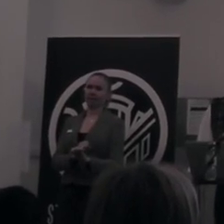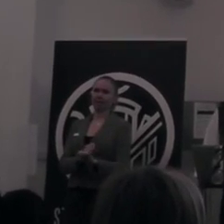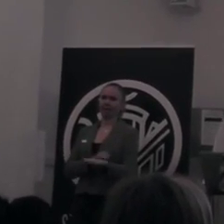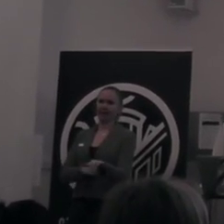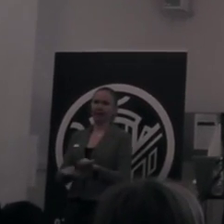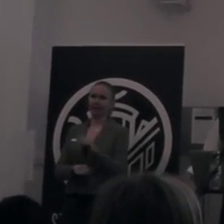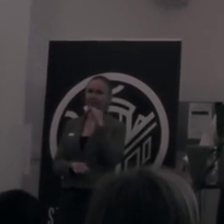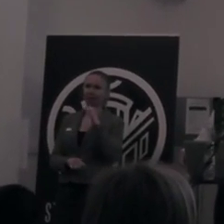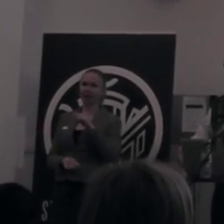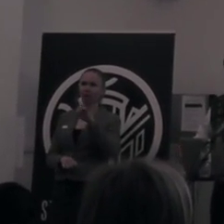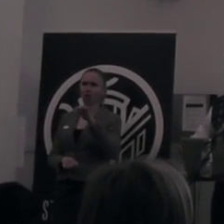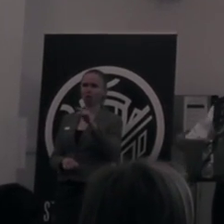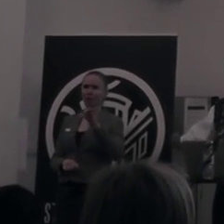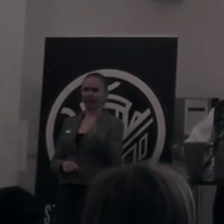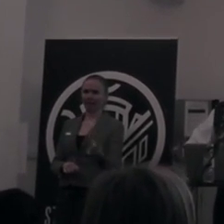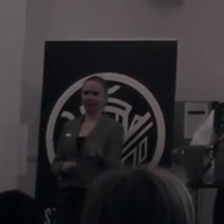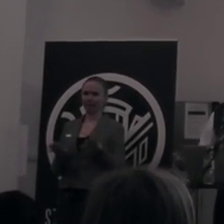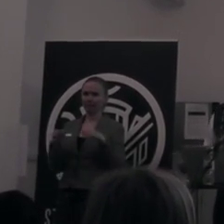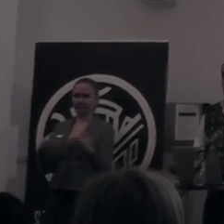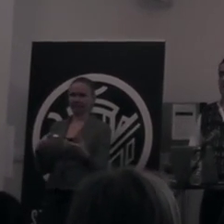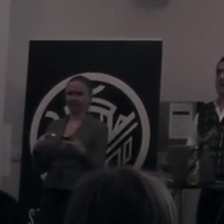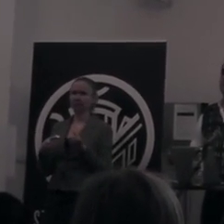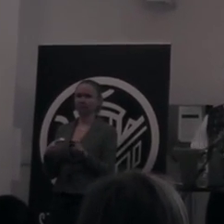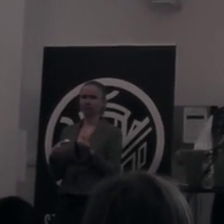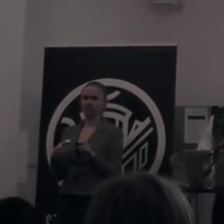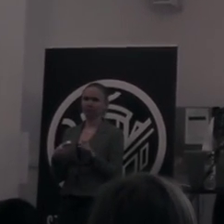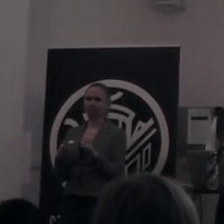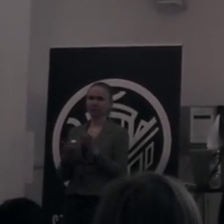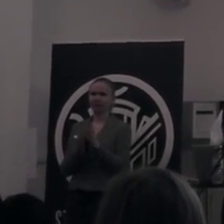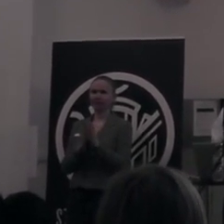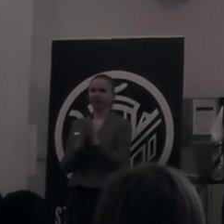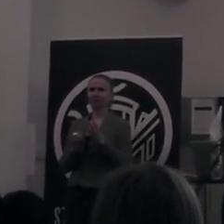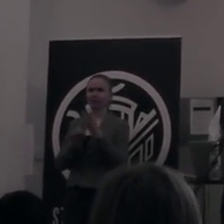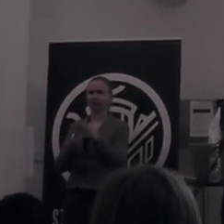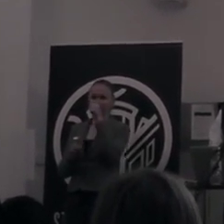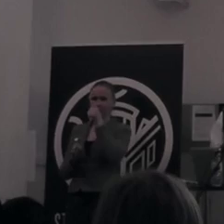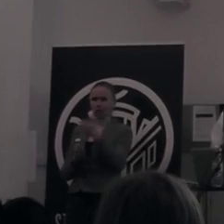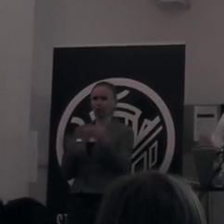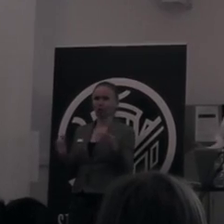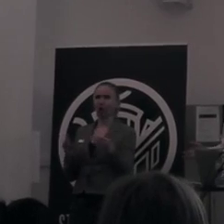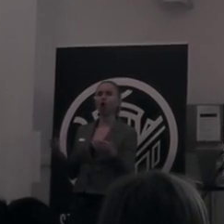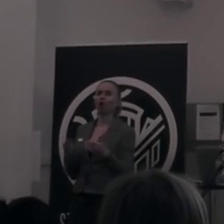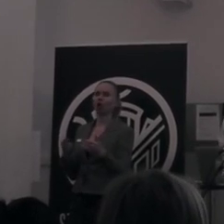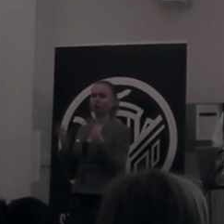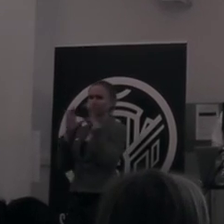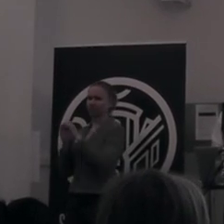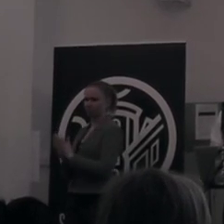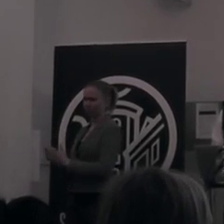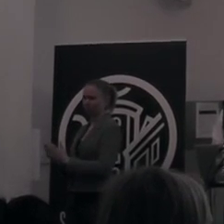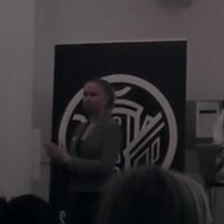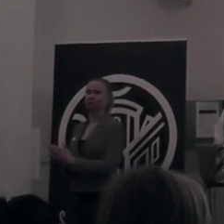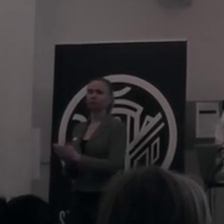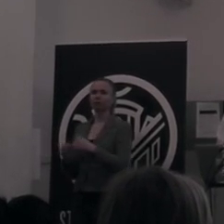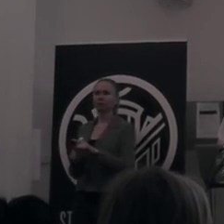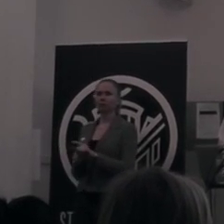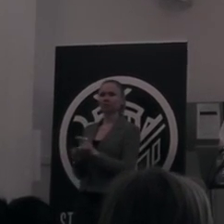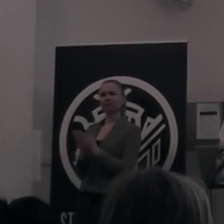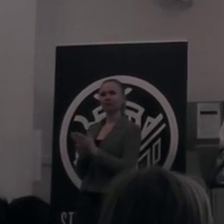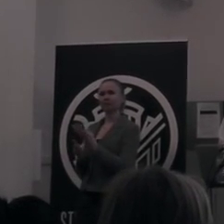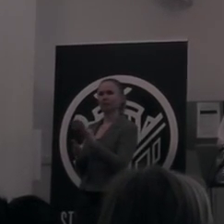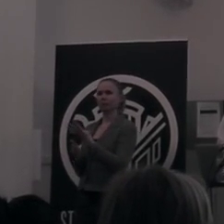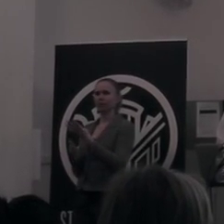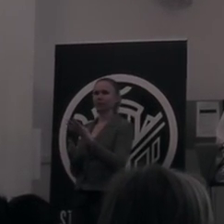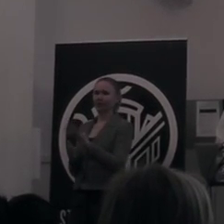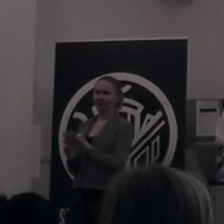party called the Jobbik Party, gained. They were the fourth largest party at the time, now they're the third largest party in